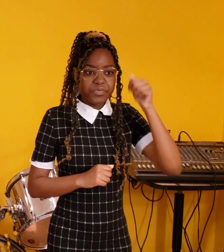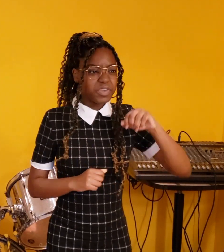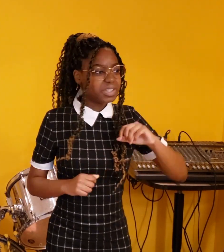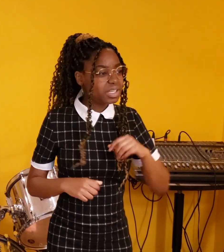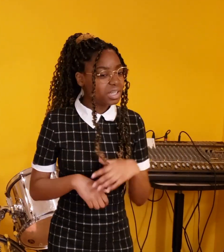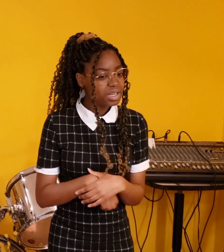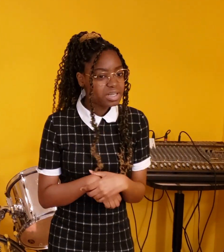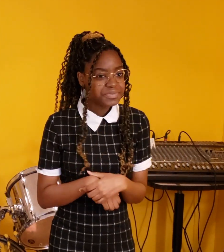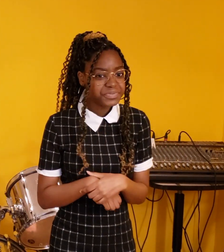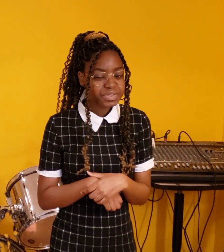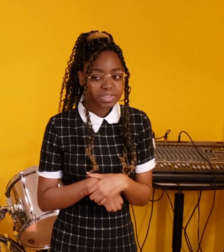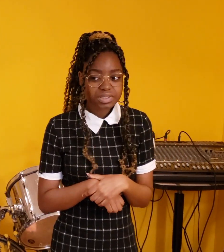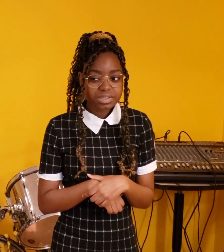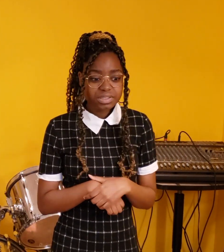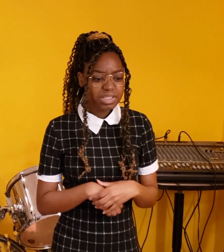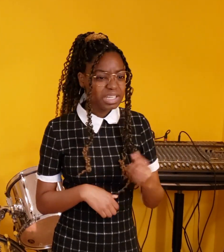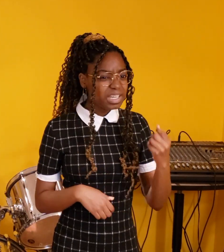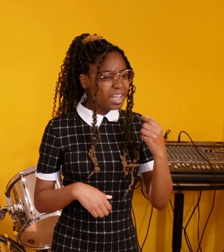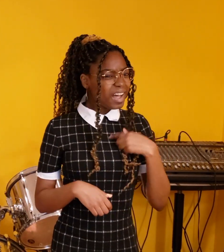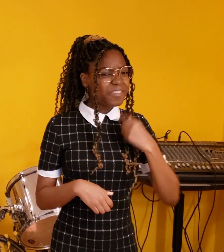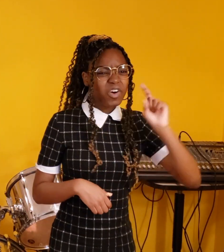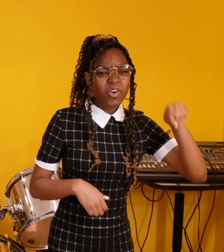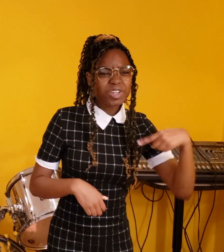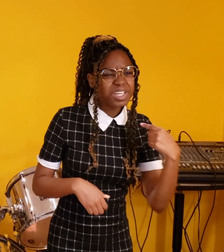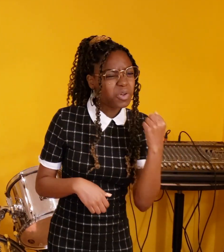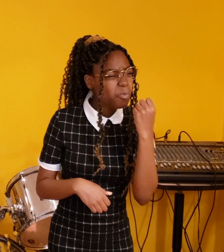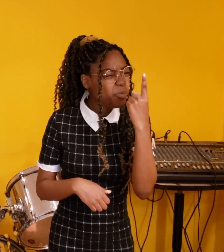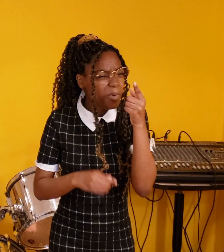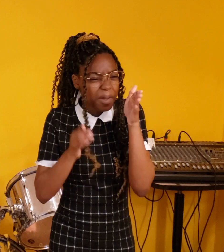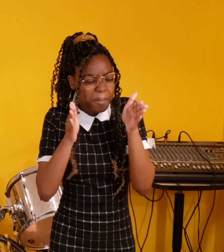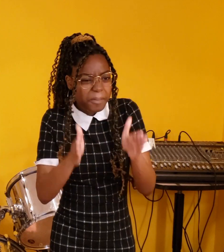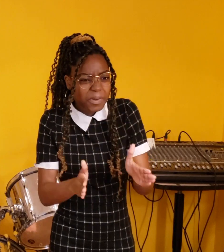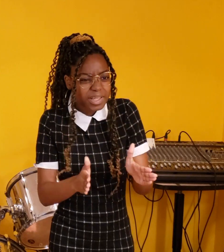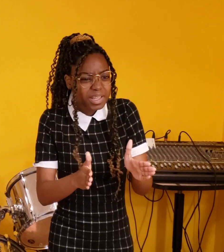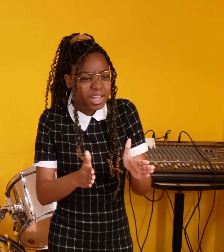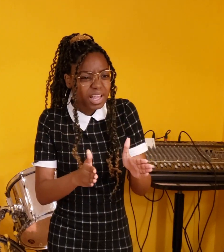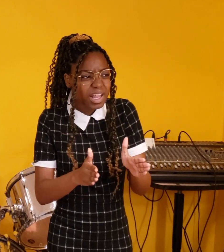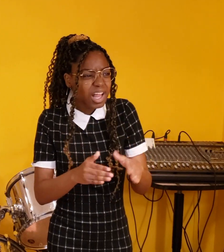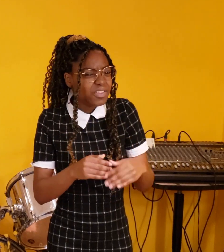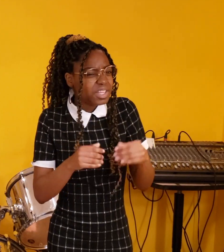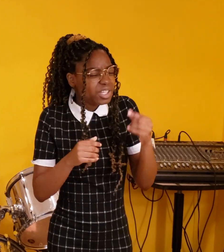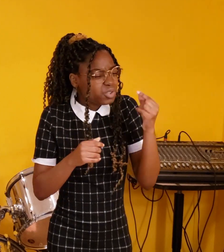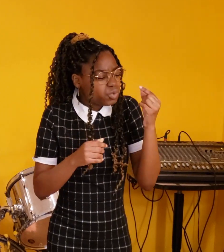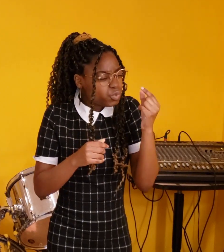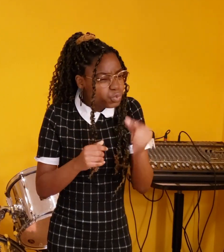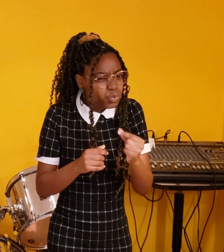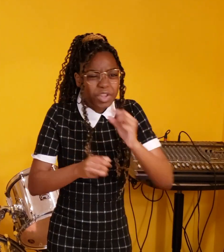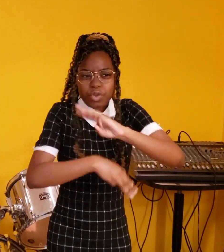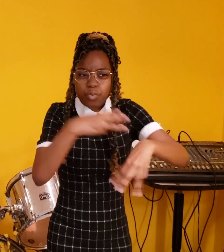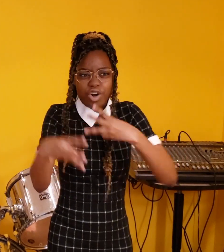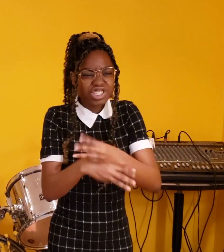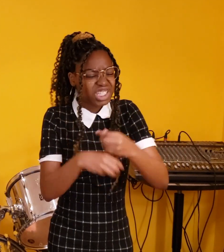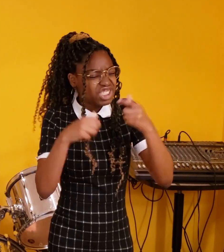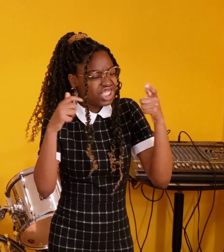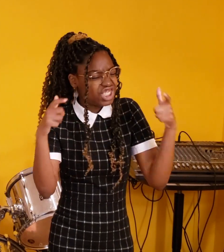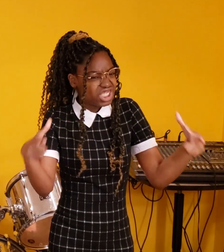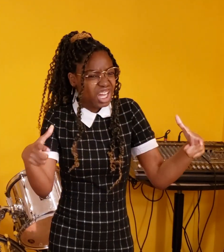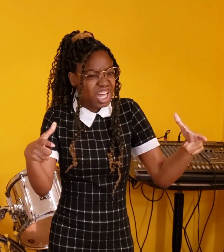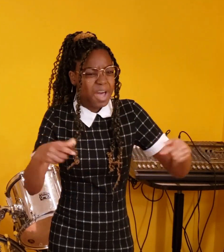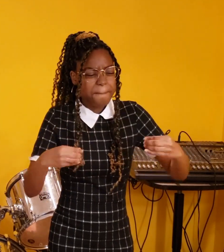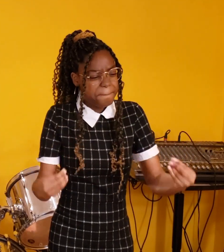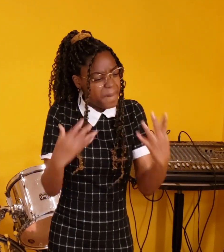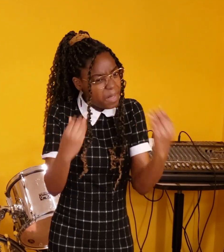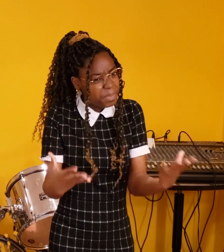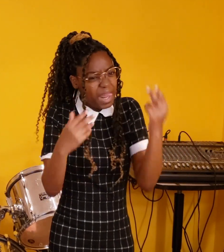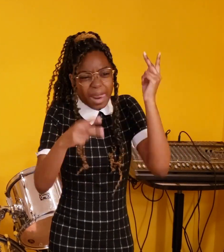small, a tiny individual in the world of over 7 billion people, and God knows me by name, and God